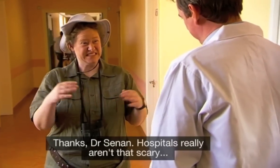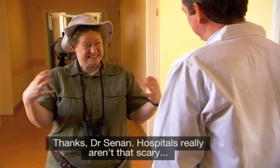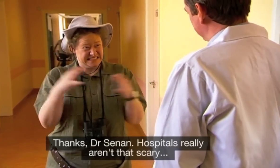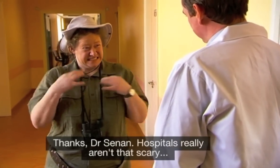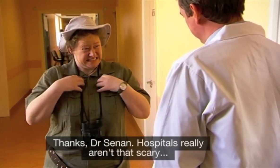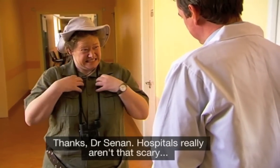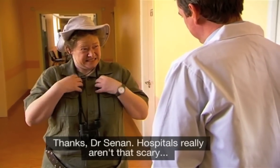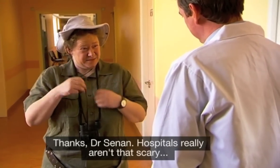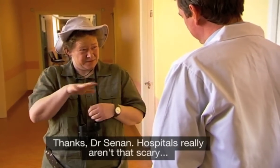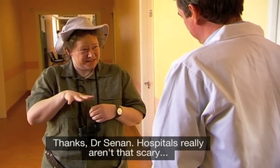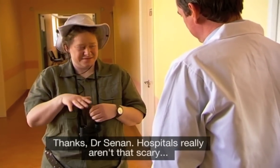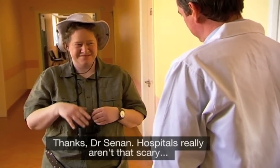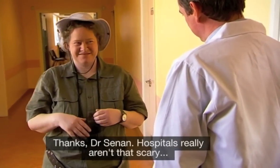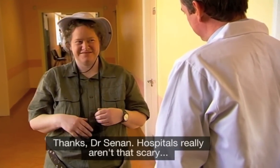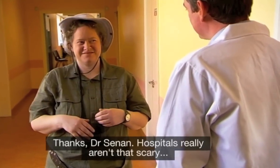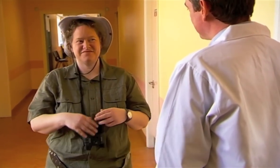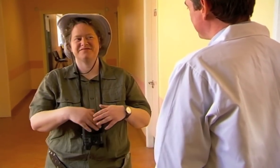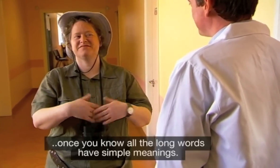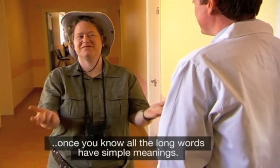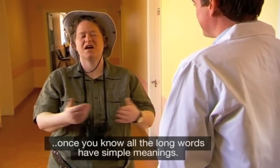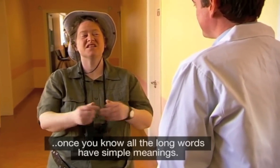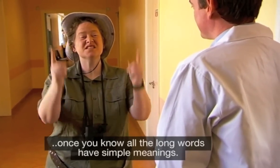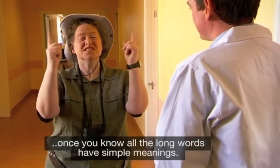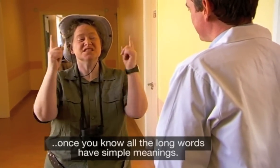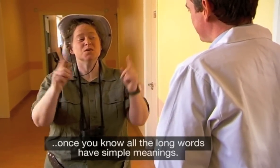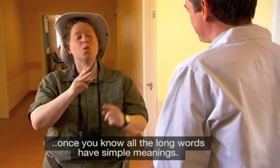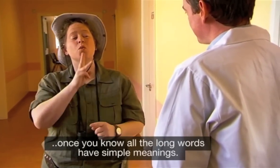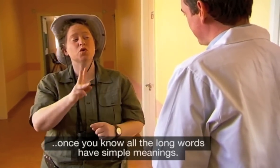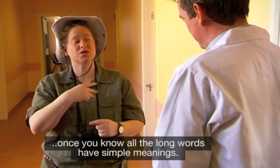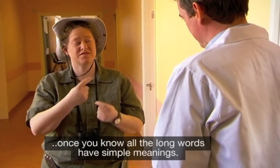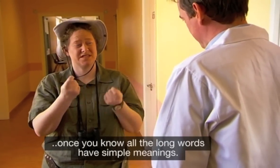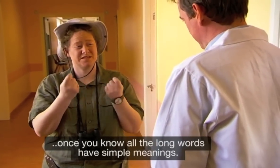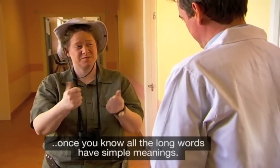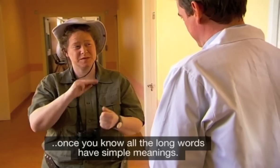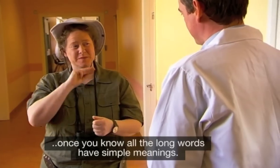Seven. Hospitals really aren't that scary once you know all the long words have simple meanings.